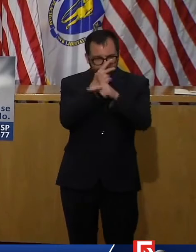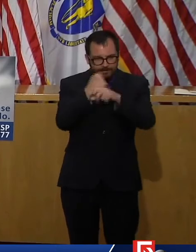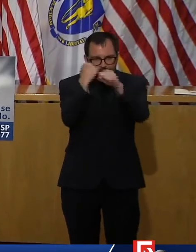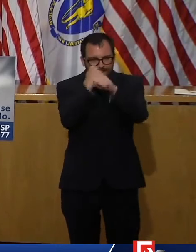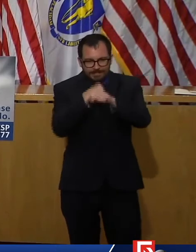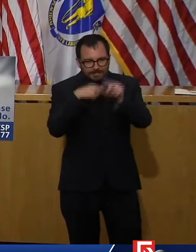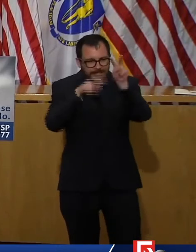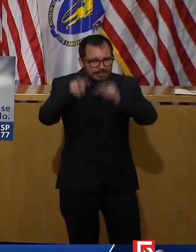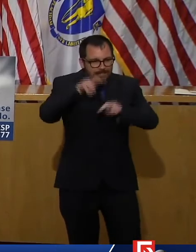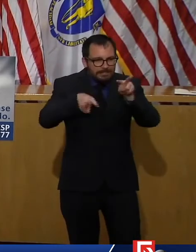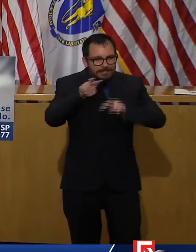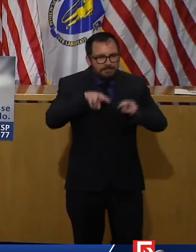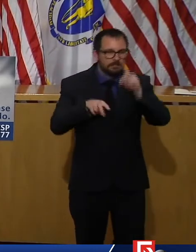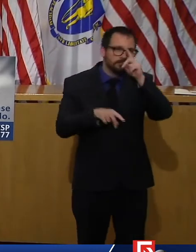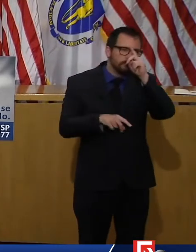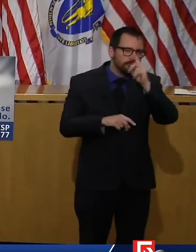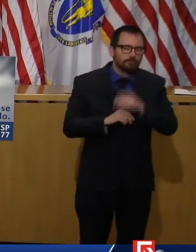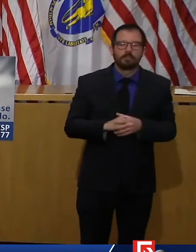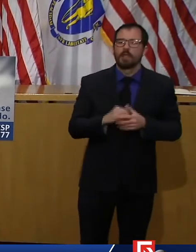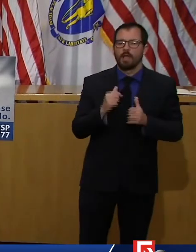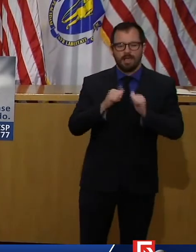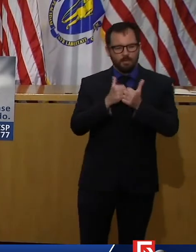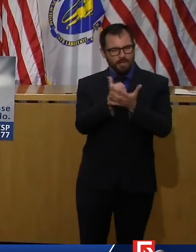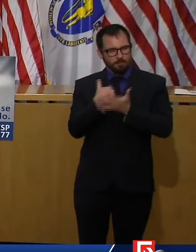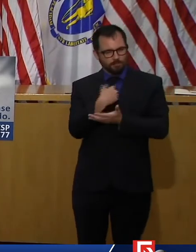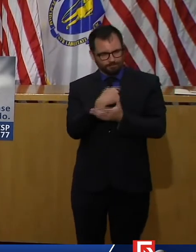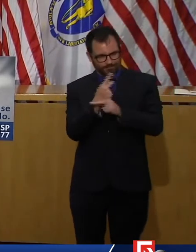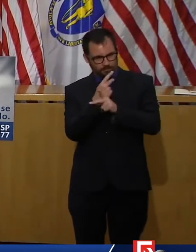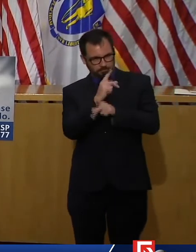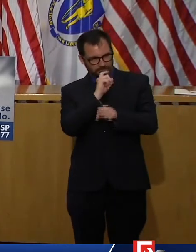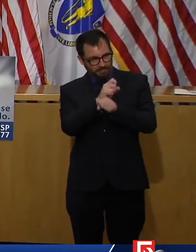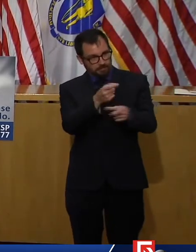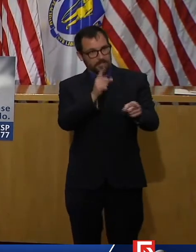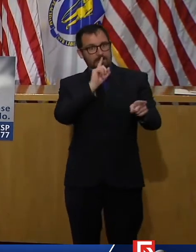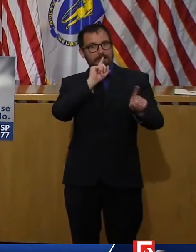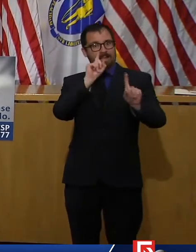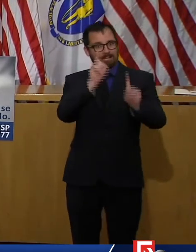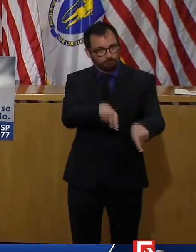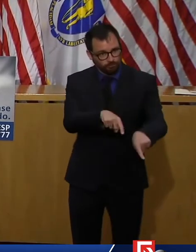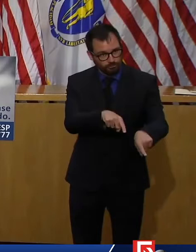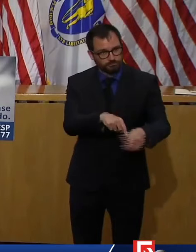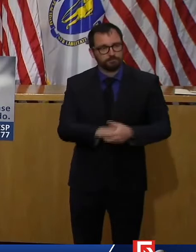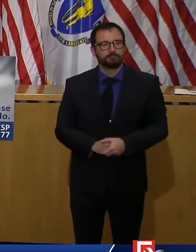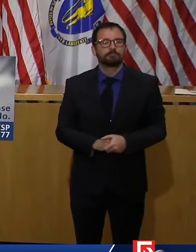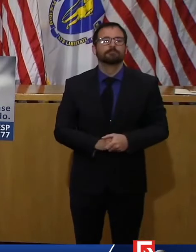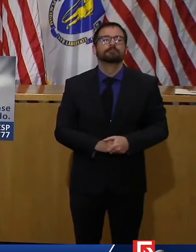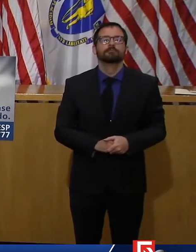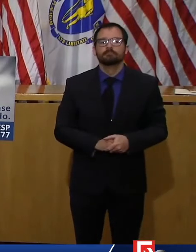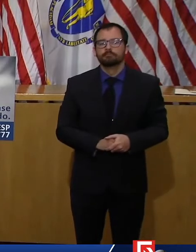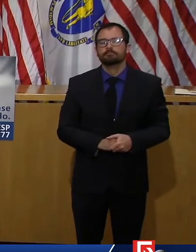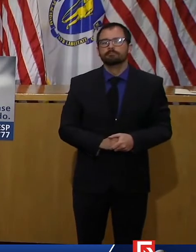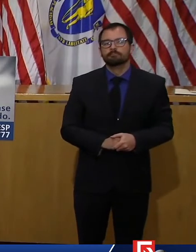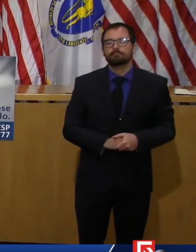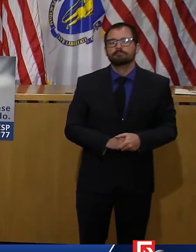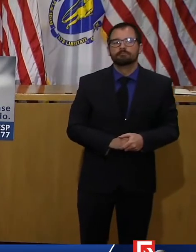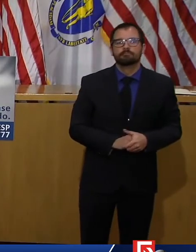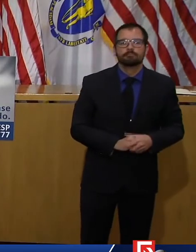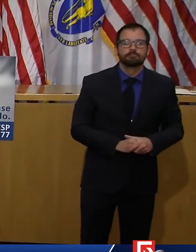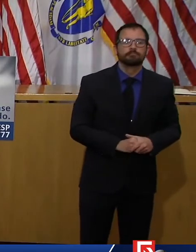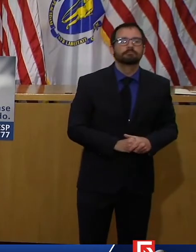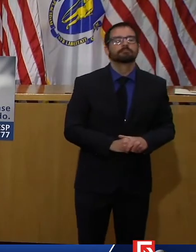those high-touch conversations over a couple of minutes is still relatively low, definitely less than 50%, and that's why